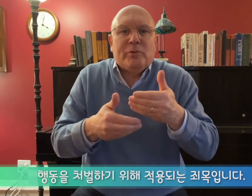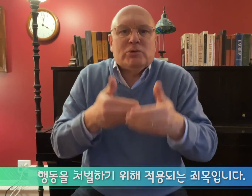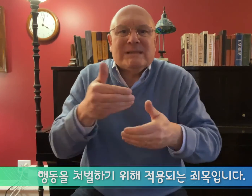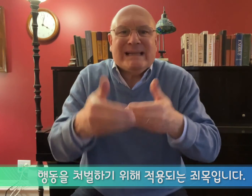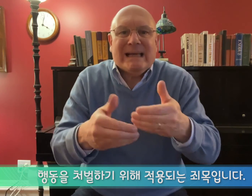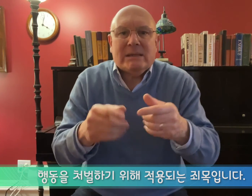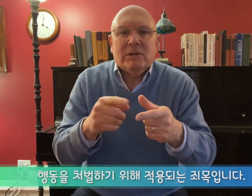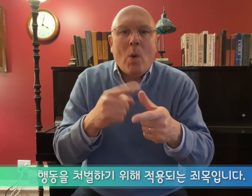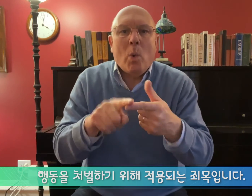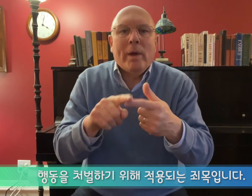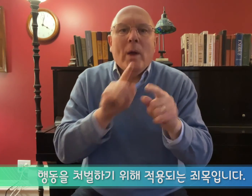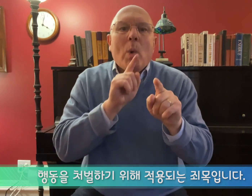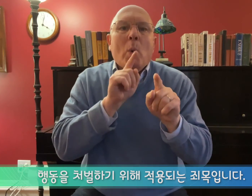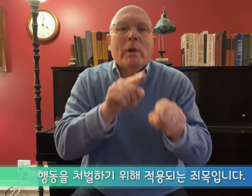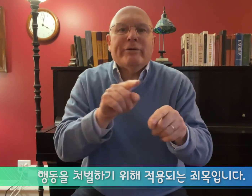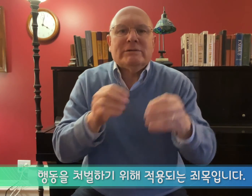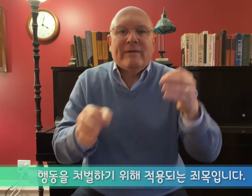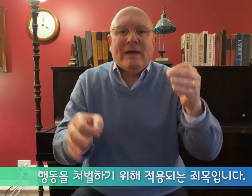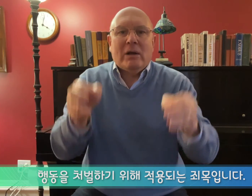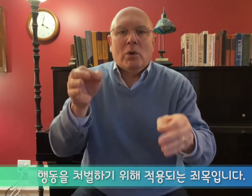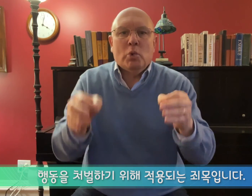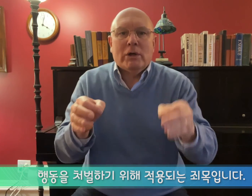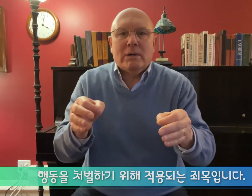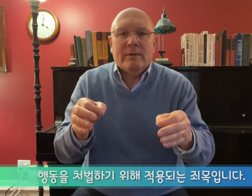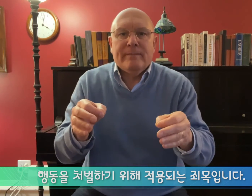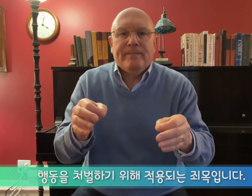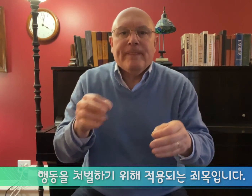with the proceedings or orders of a court.